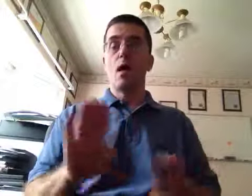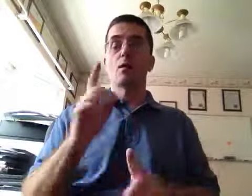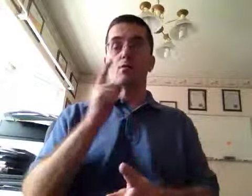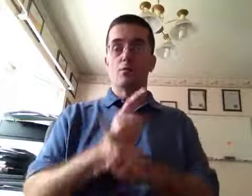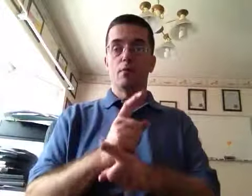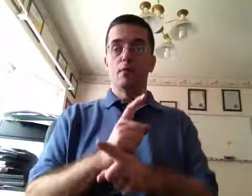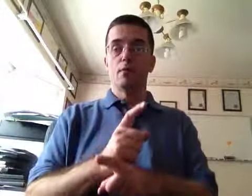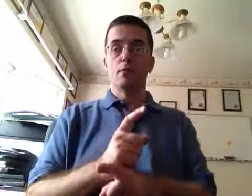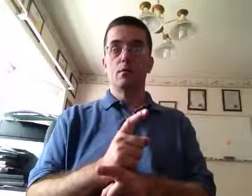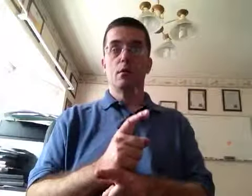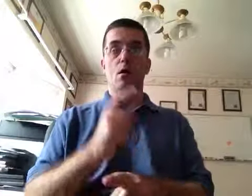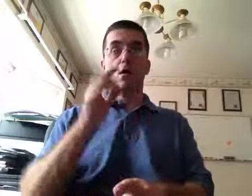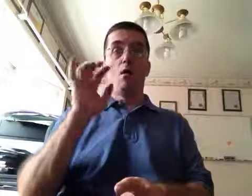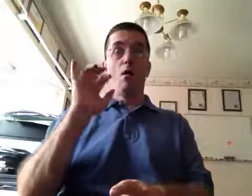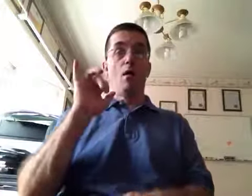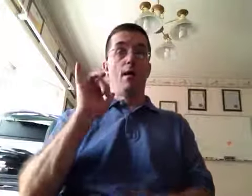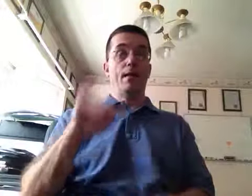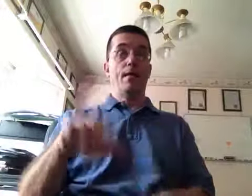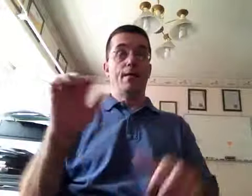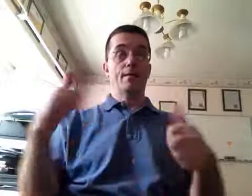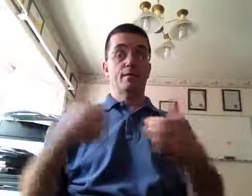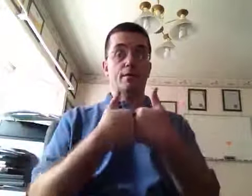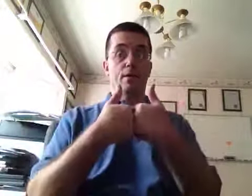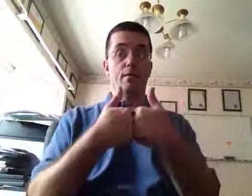Oh, now that's a challenge. This is the Dave Ramsey